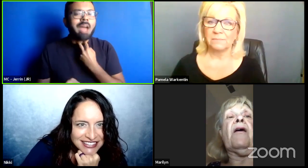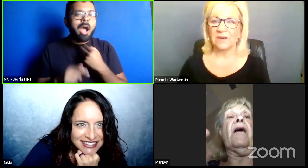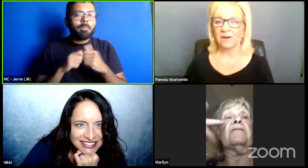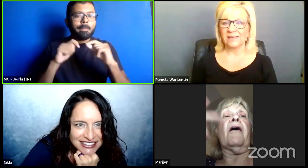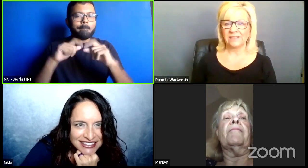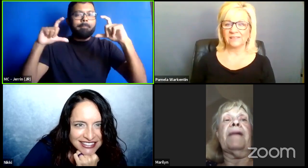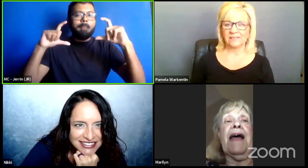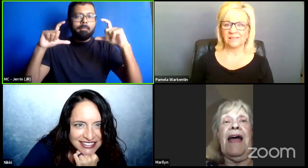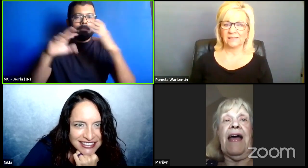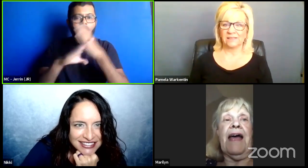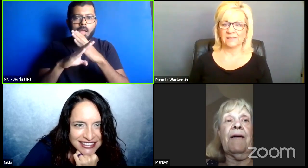Marilyn?